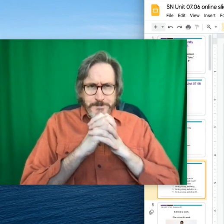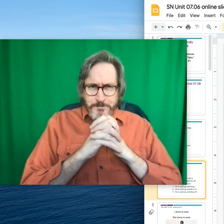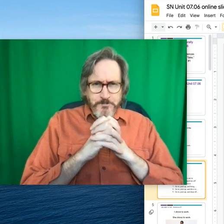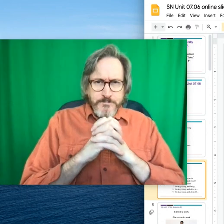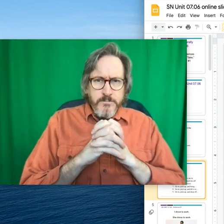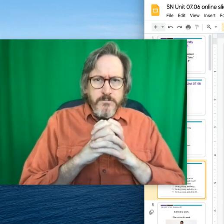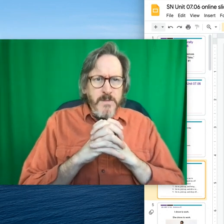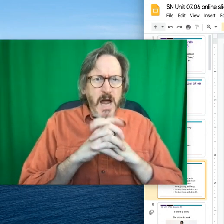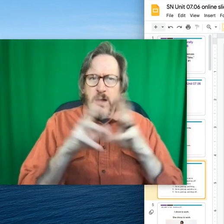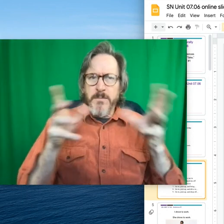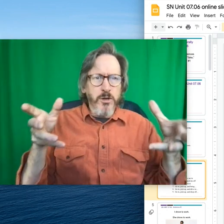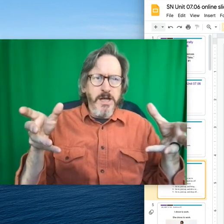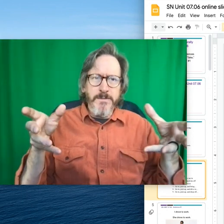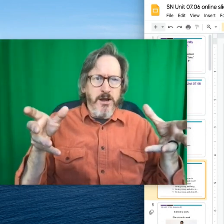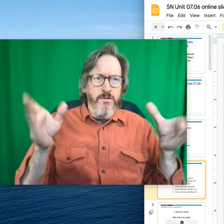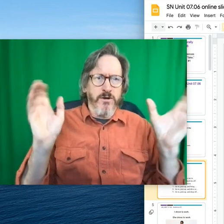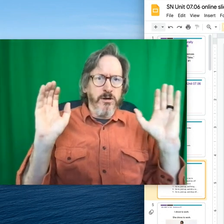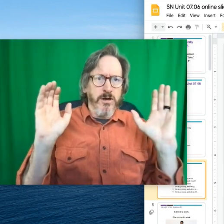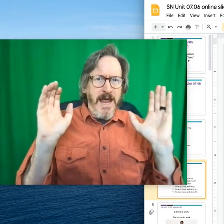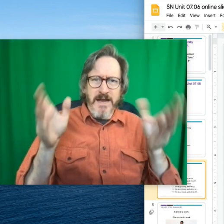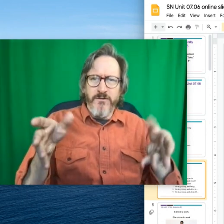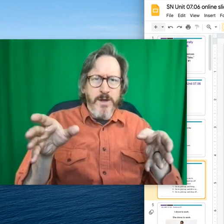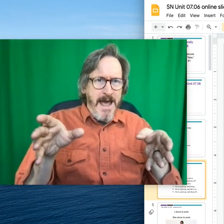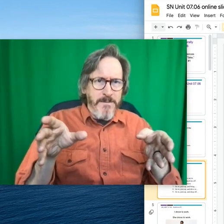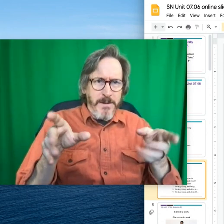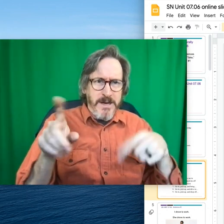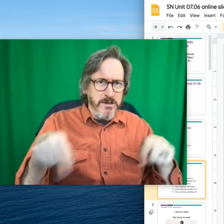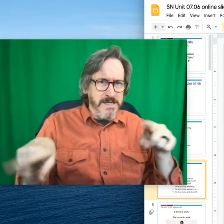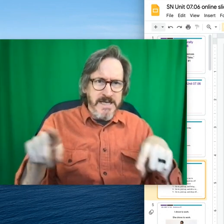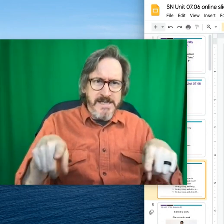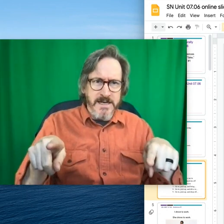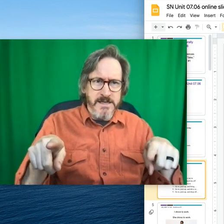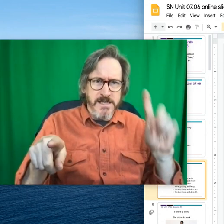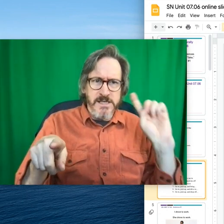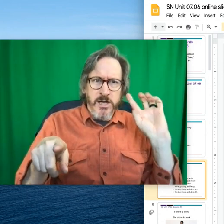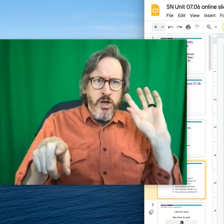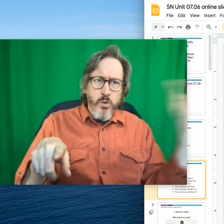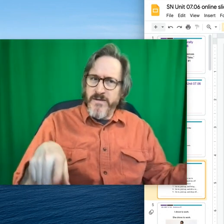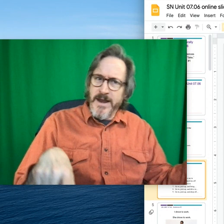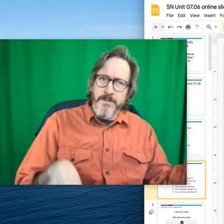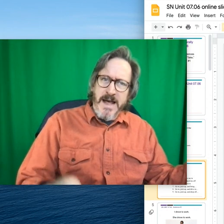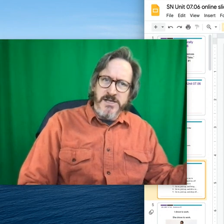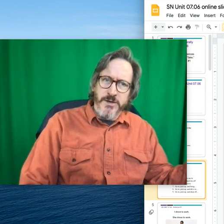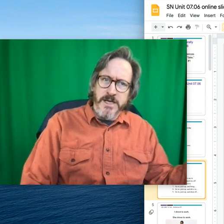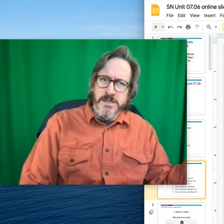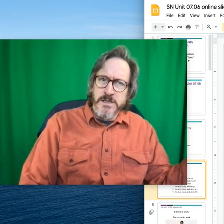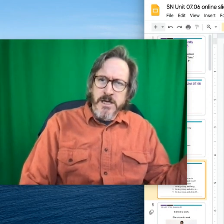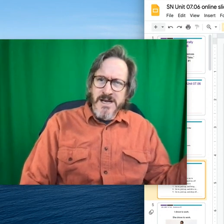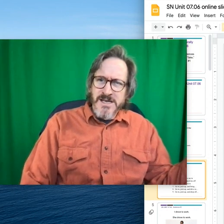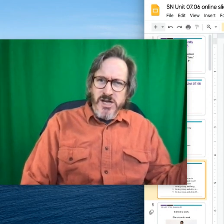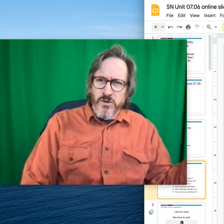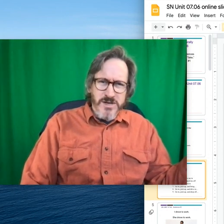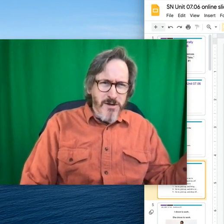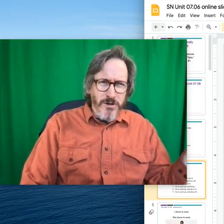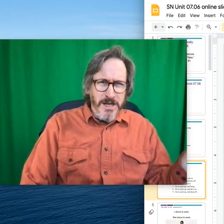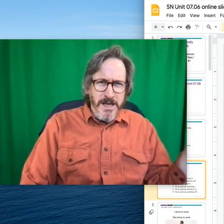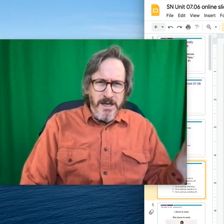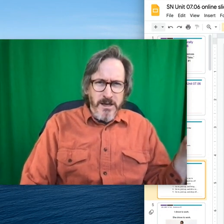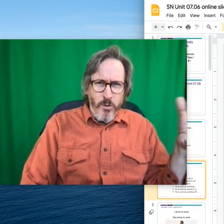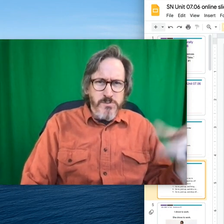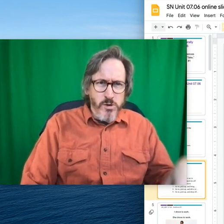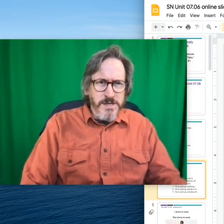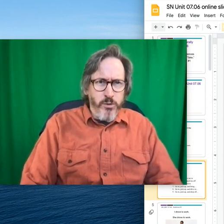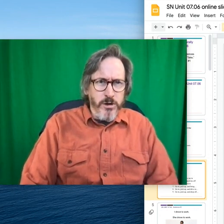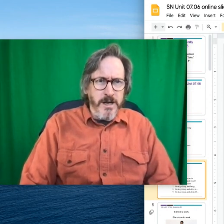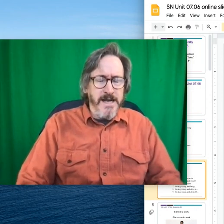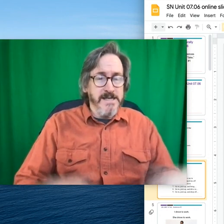Actually, looking back over, any vocab that appears in these sentences, we've had in past units. So there's not really...